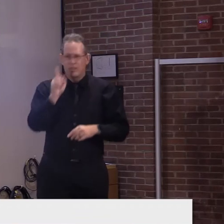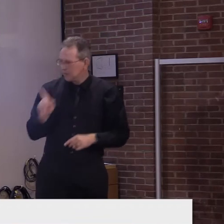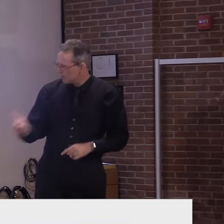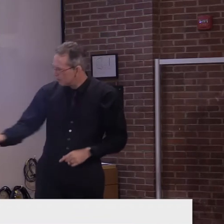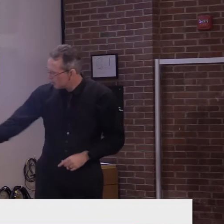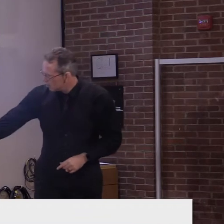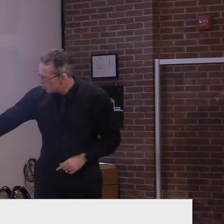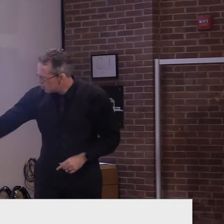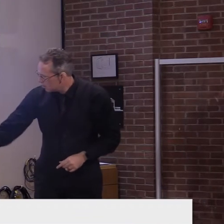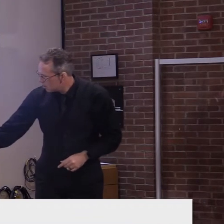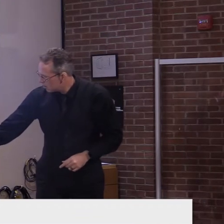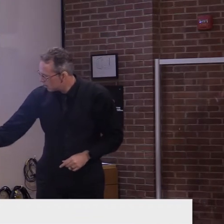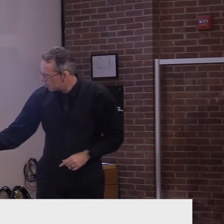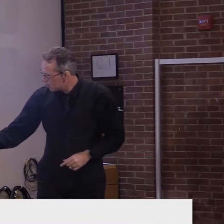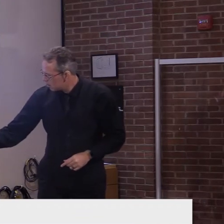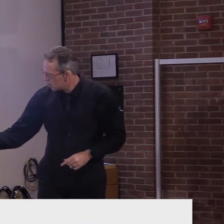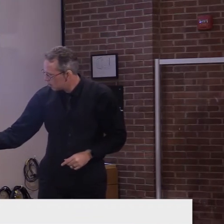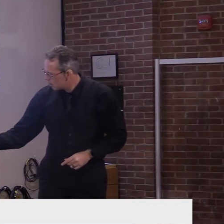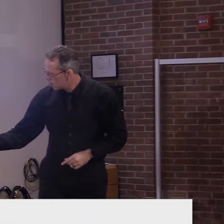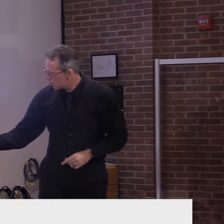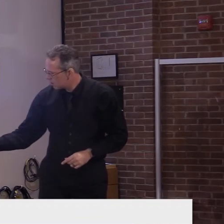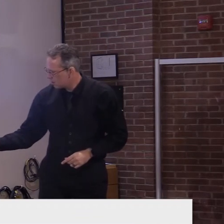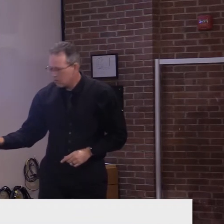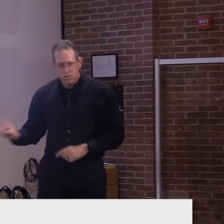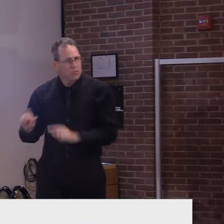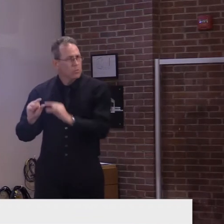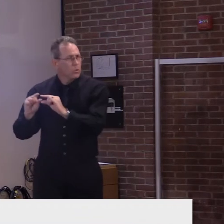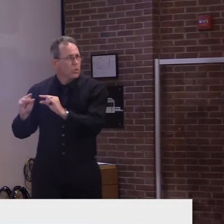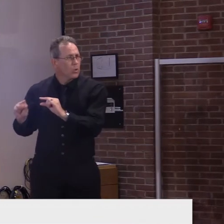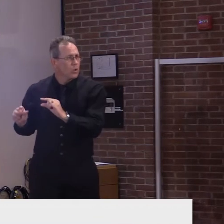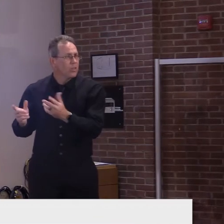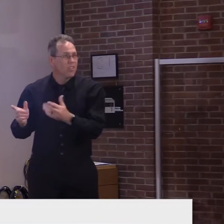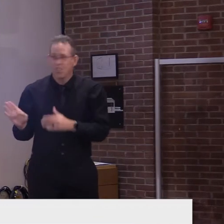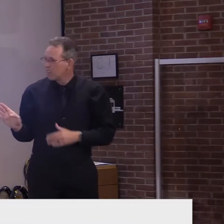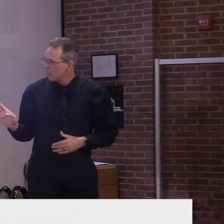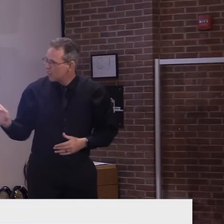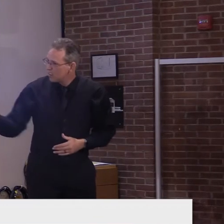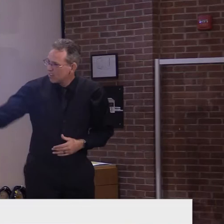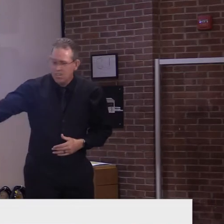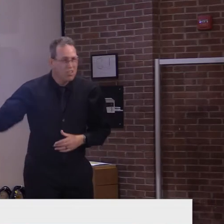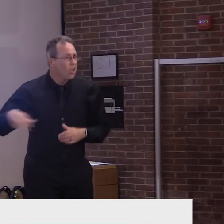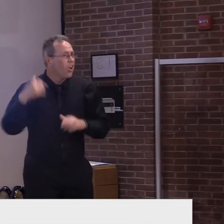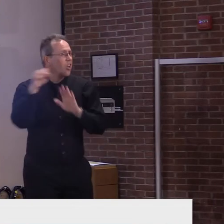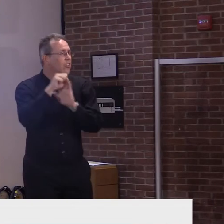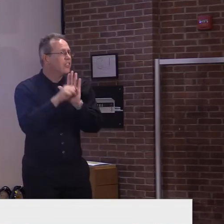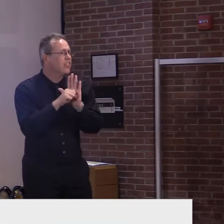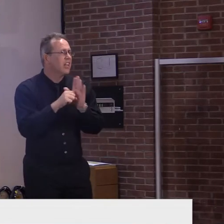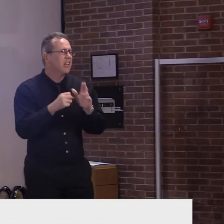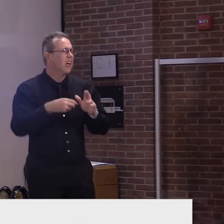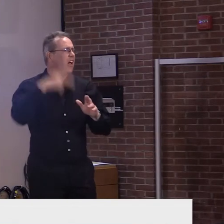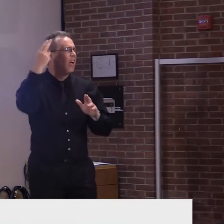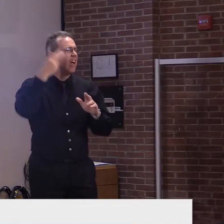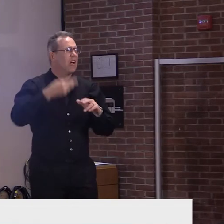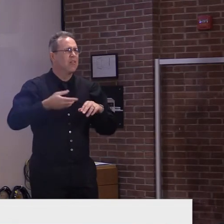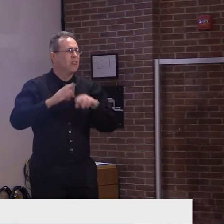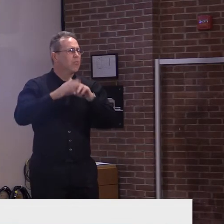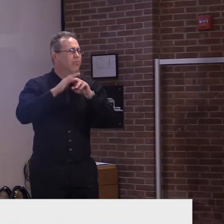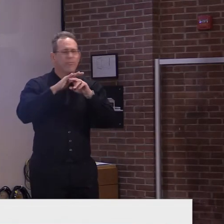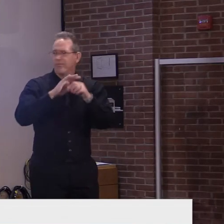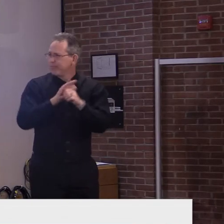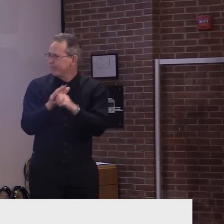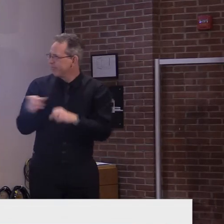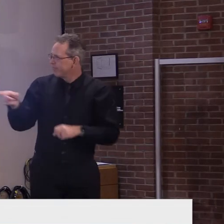country that have had very low vaccination rates and very high cases, hospitalizations, and deaths as well. Looking specifically